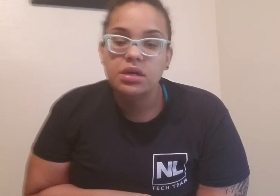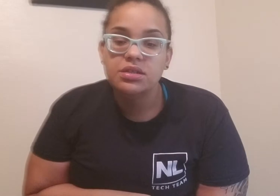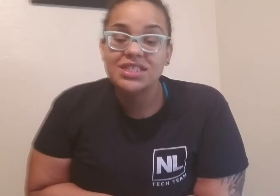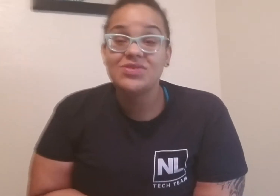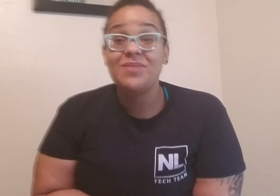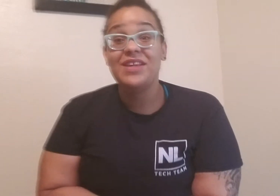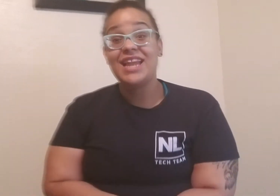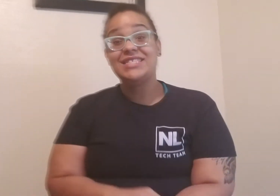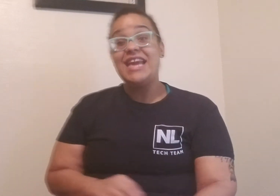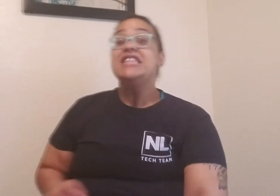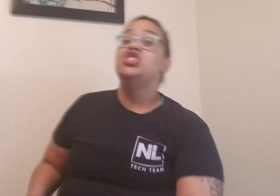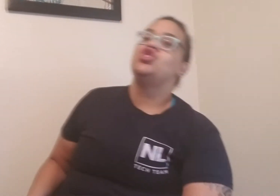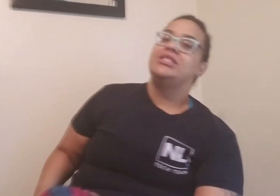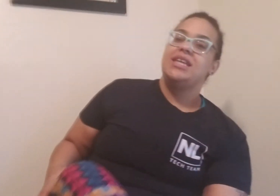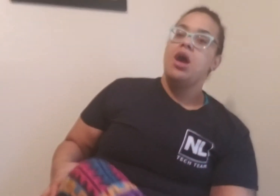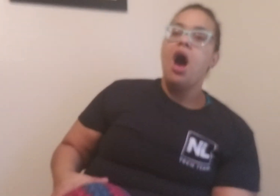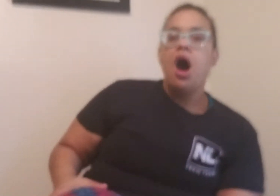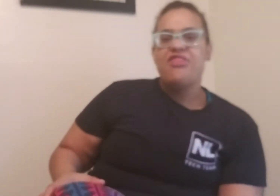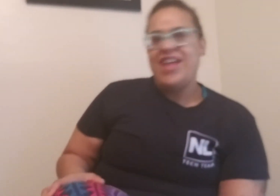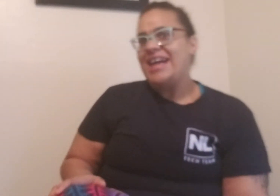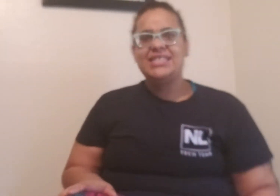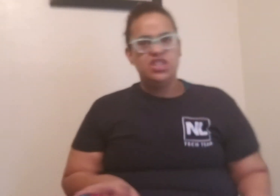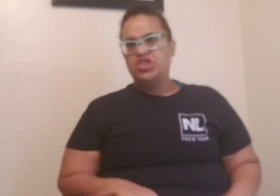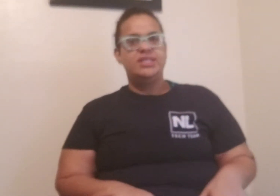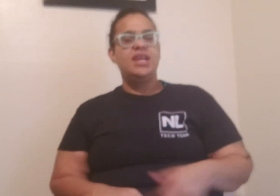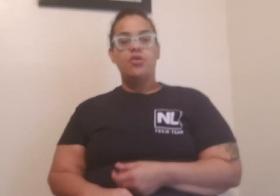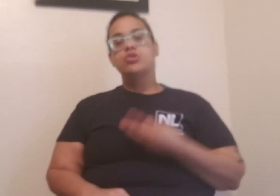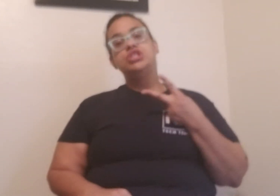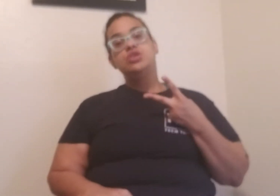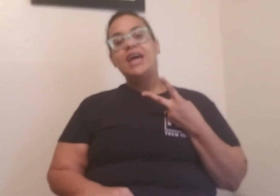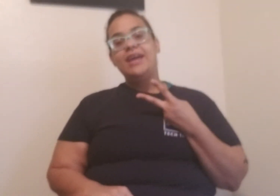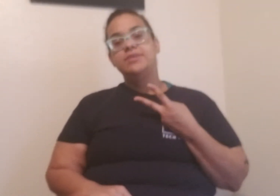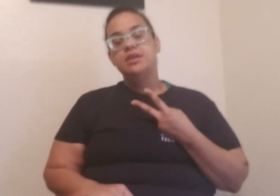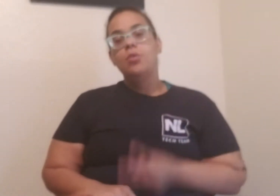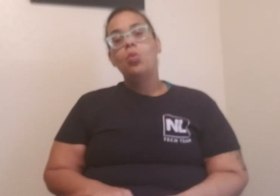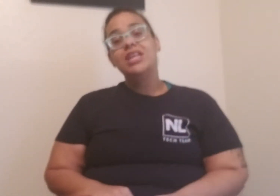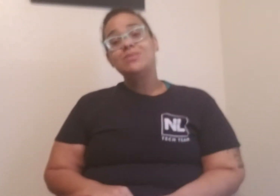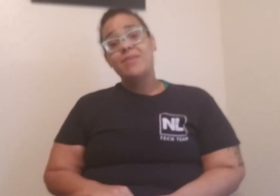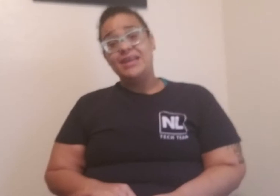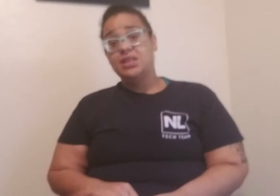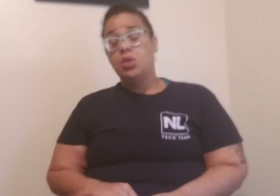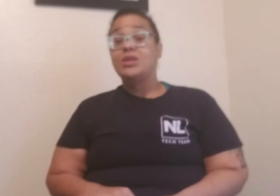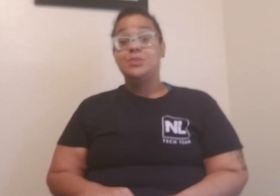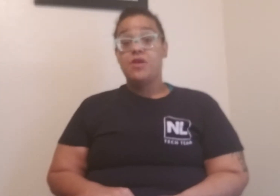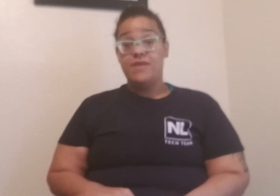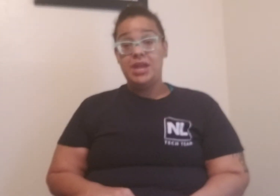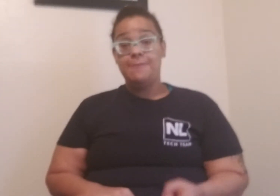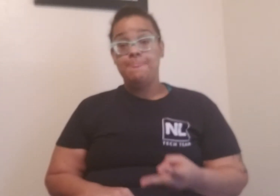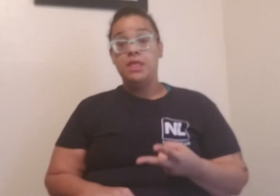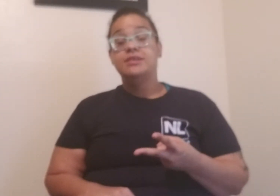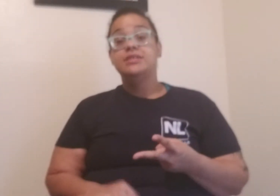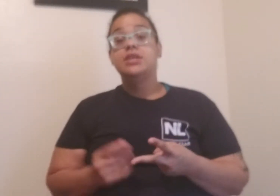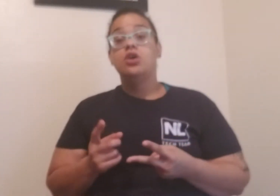So something that is interesting. That's interesting. There's 2 types. One is more masculine, one's more feminine. So